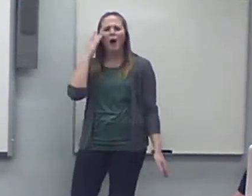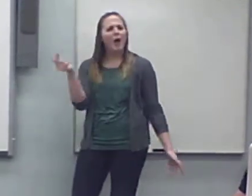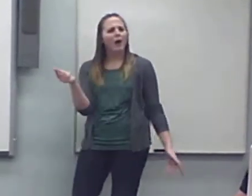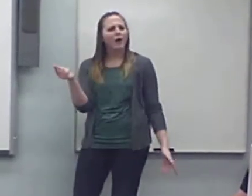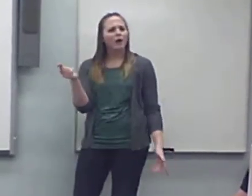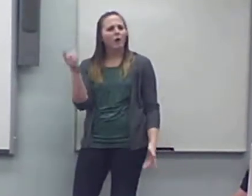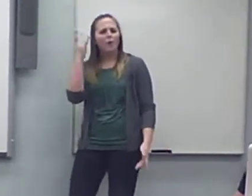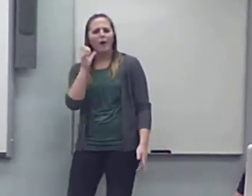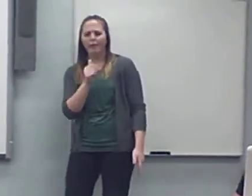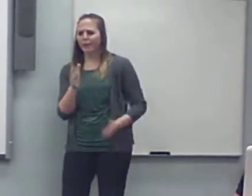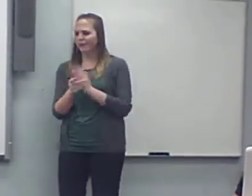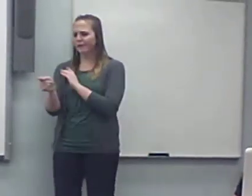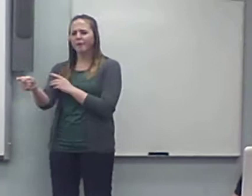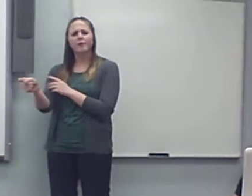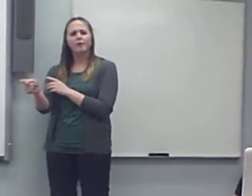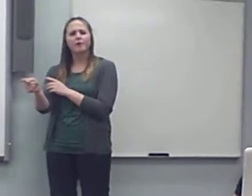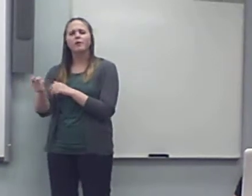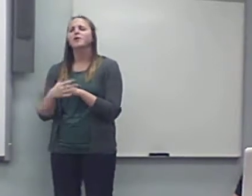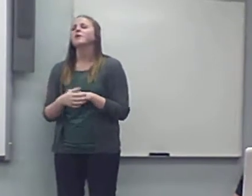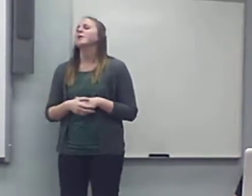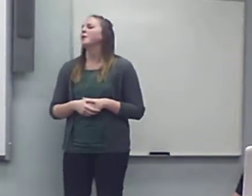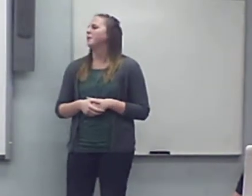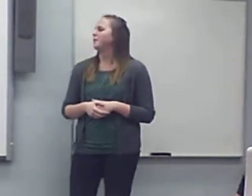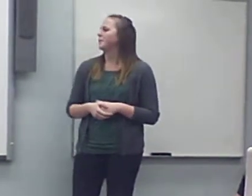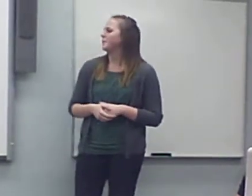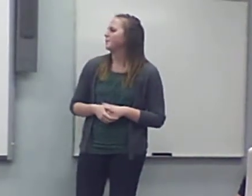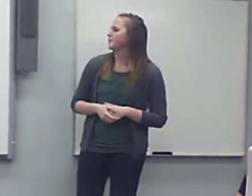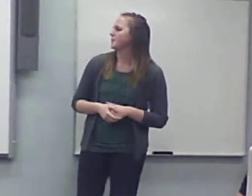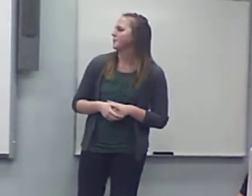big changes. Already certification is